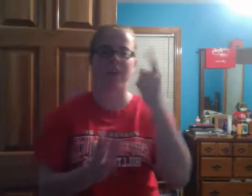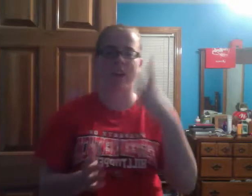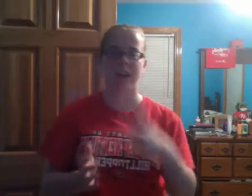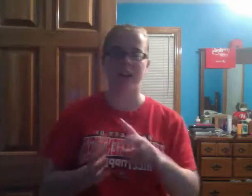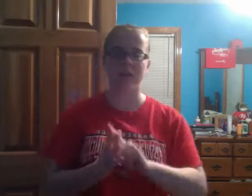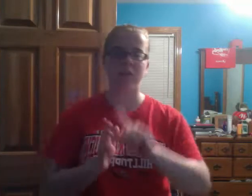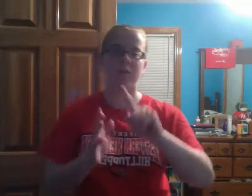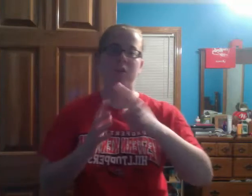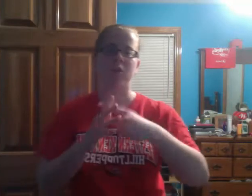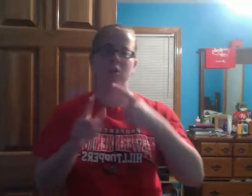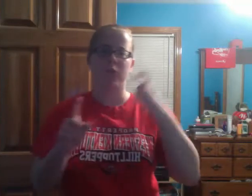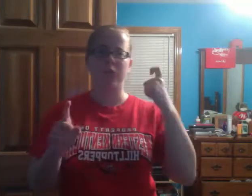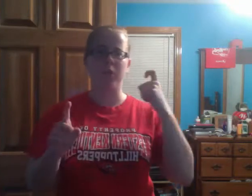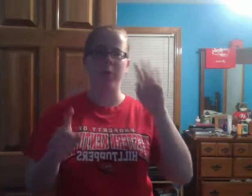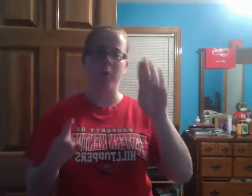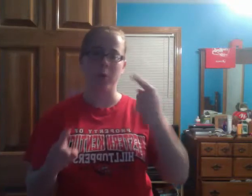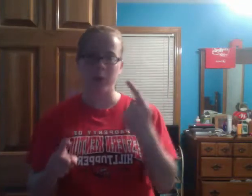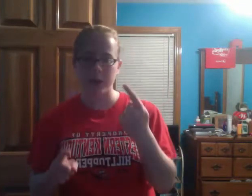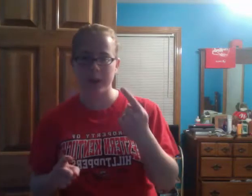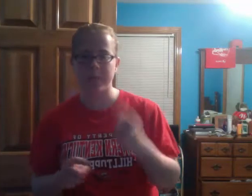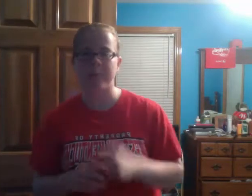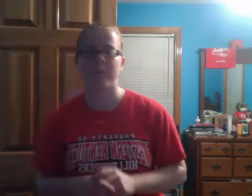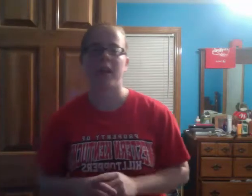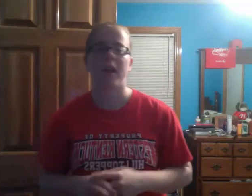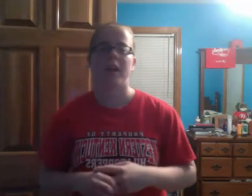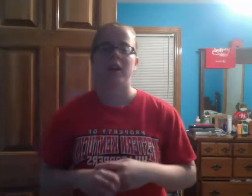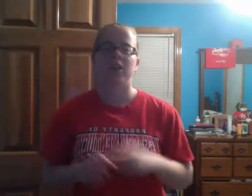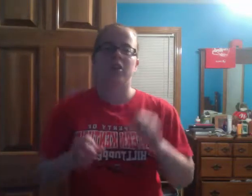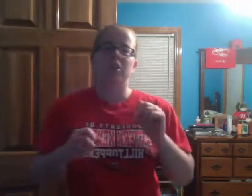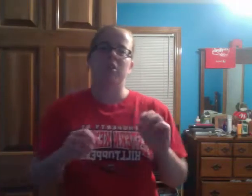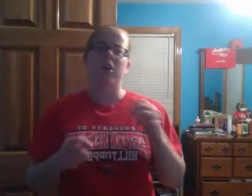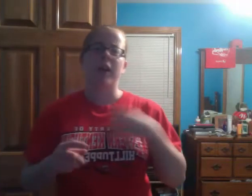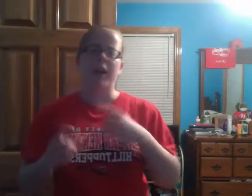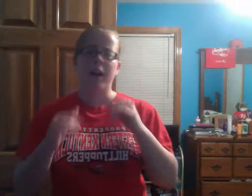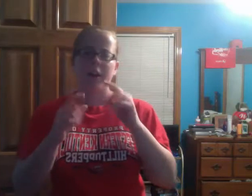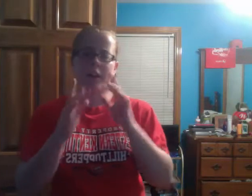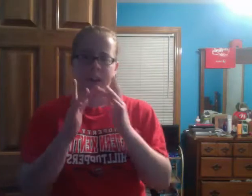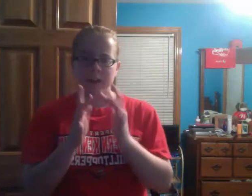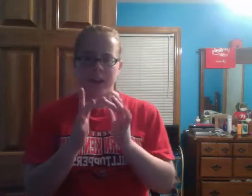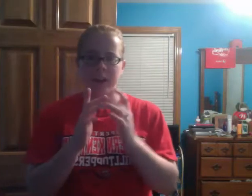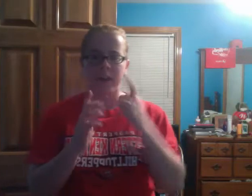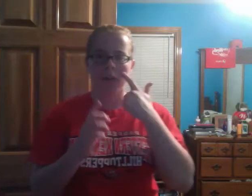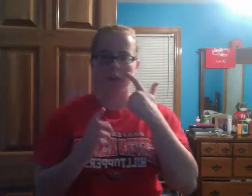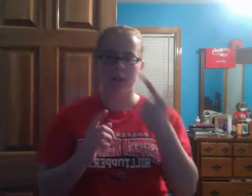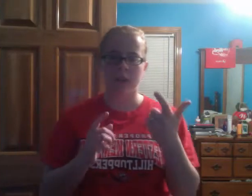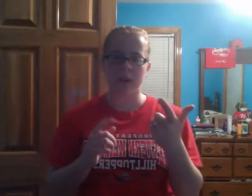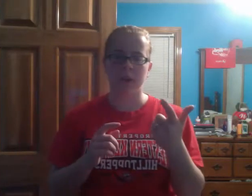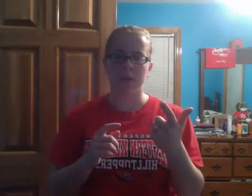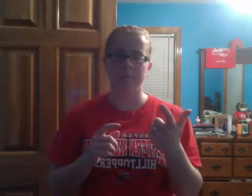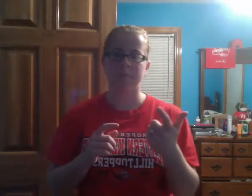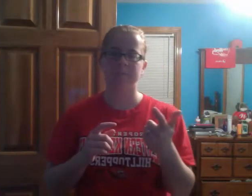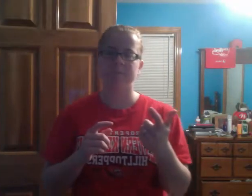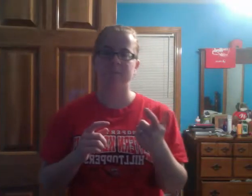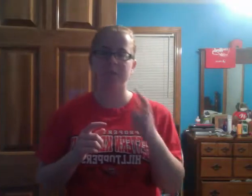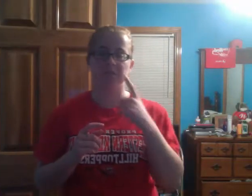half from Bowling Green. So I got on the internet and looked it up to